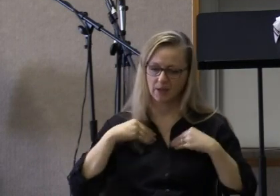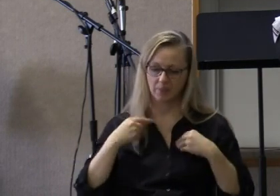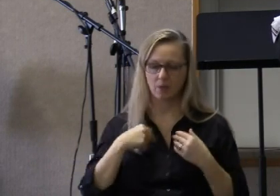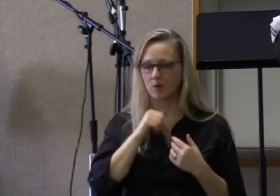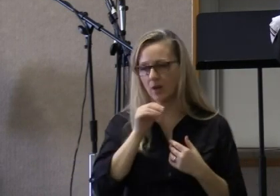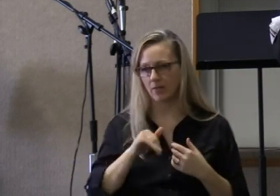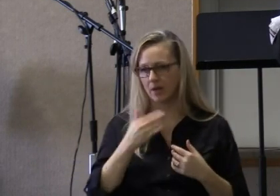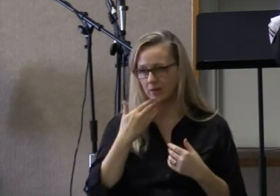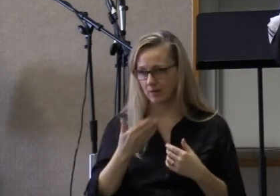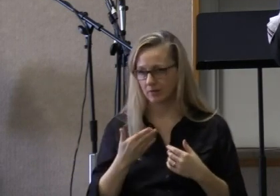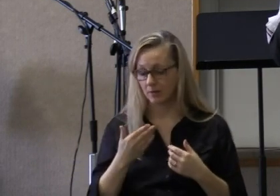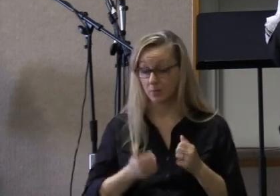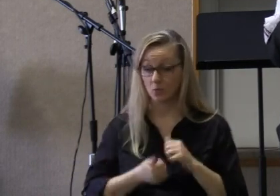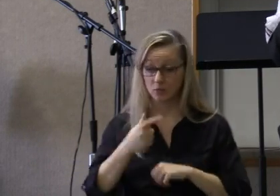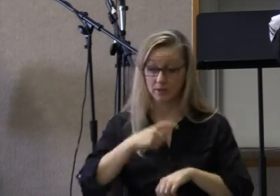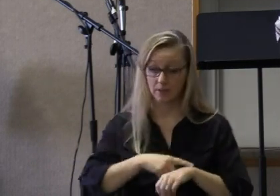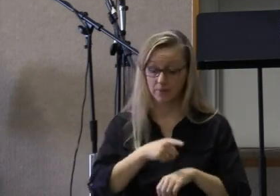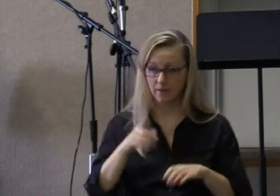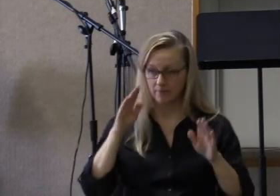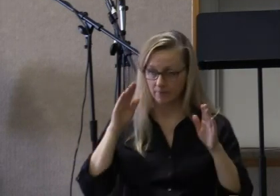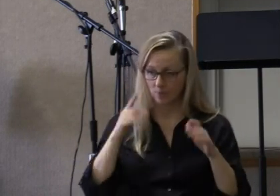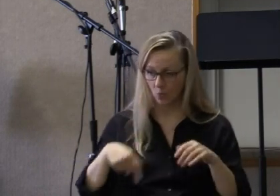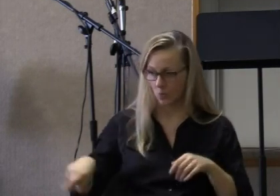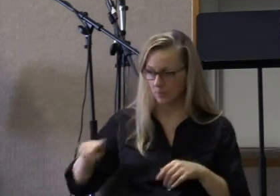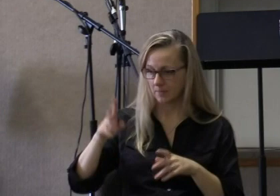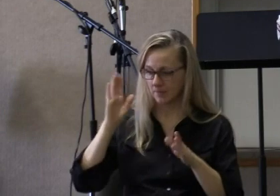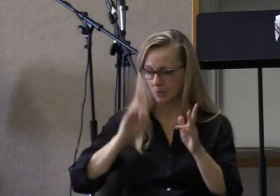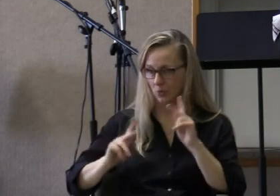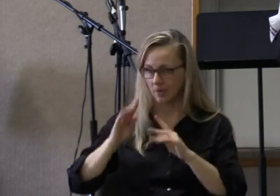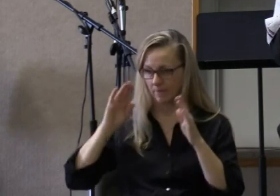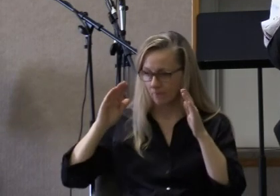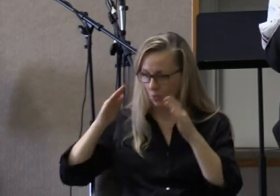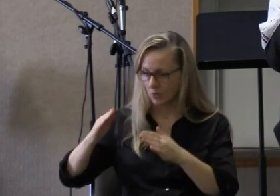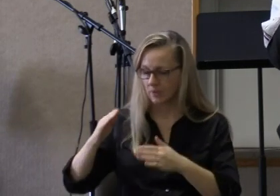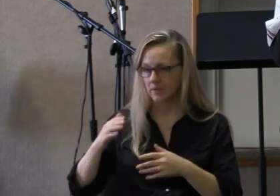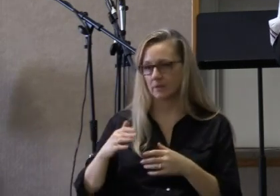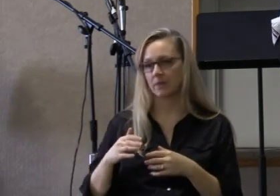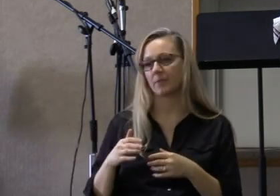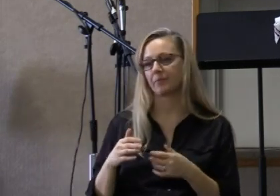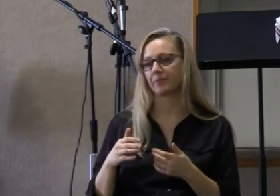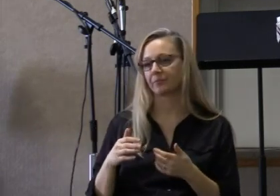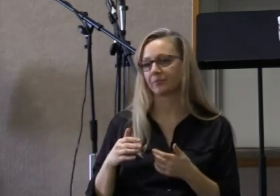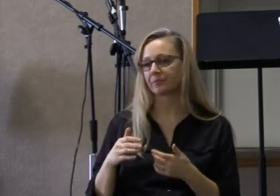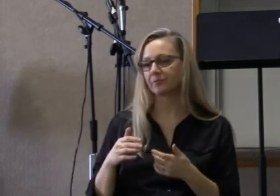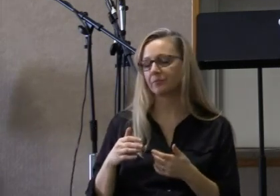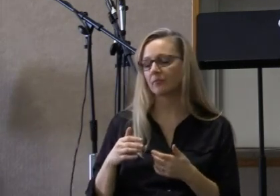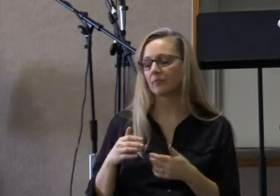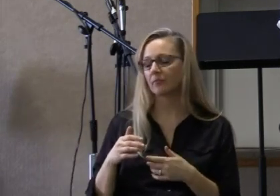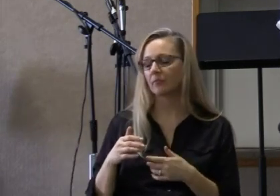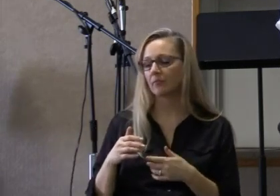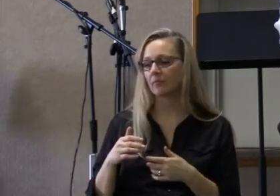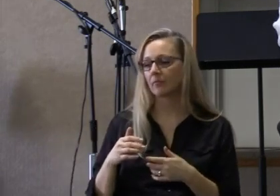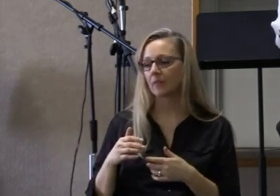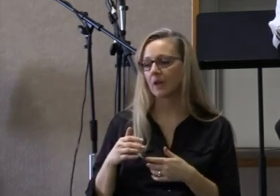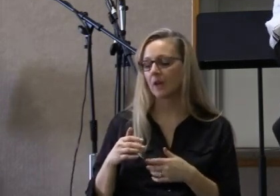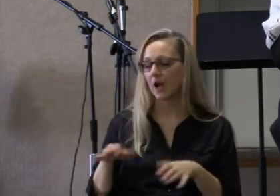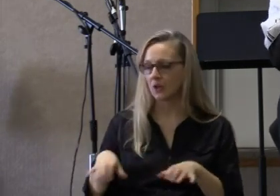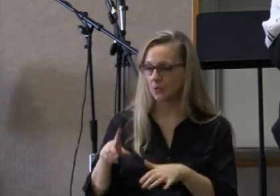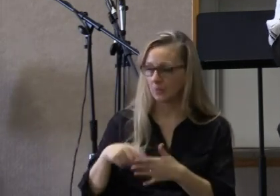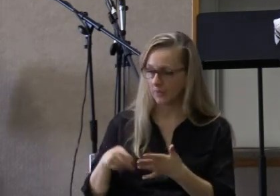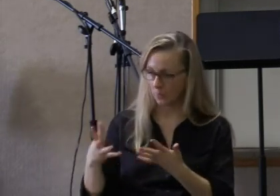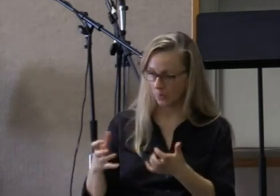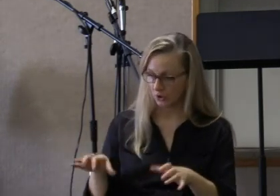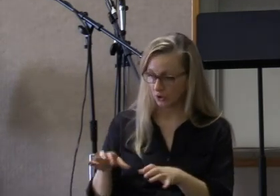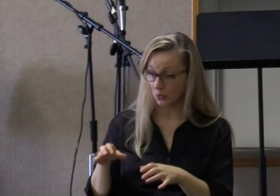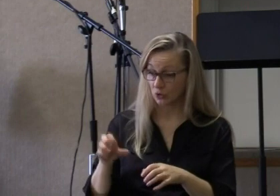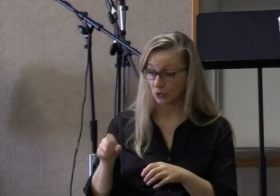In most cases, they focus their mind on doing what they do so that they can be what they want to be. In